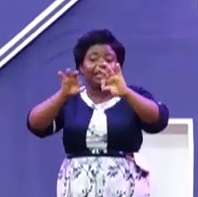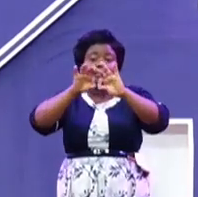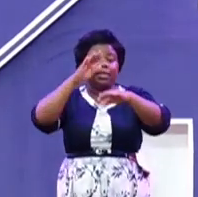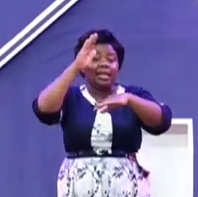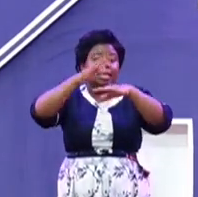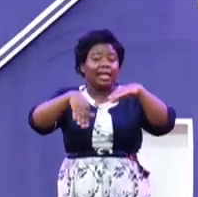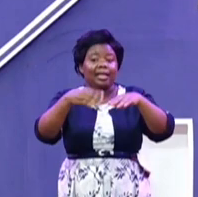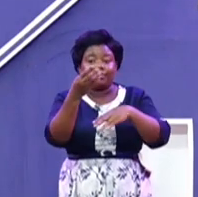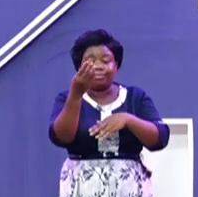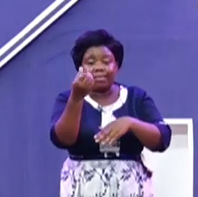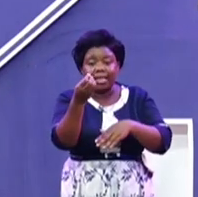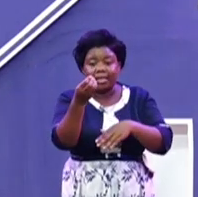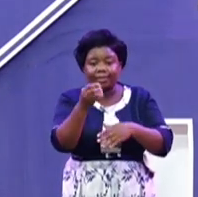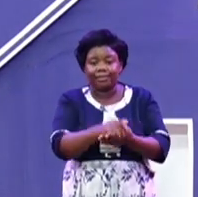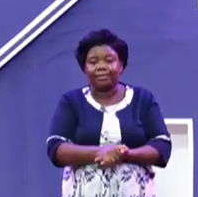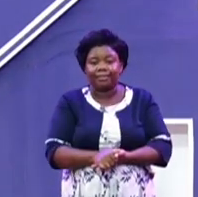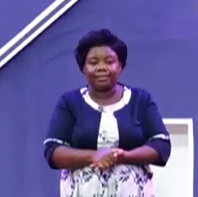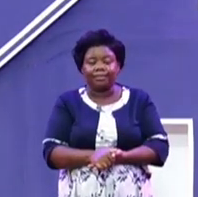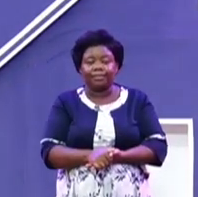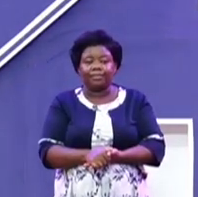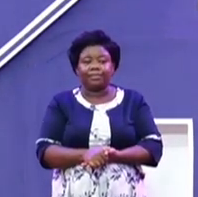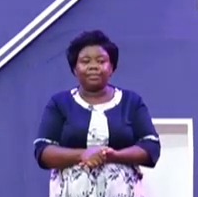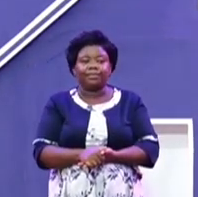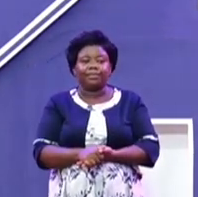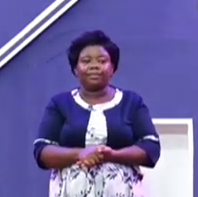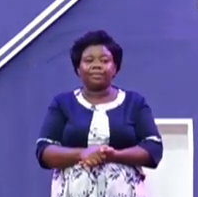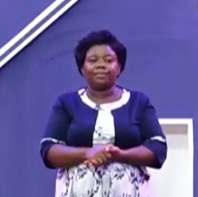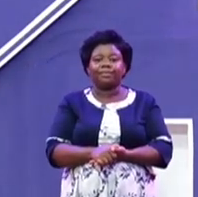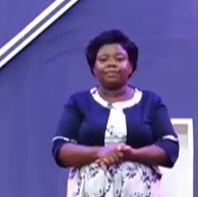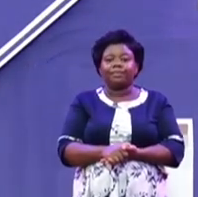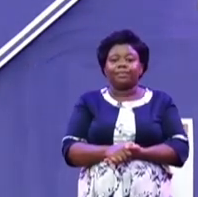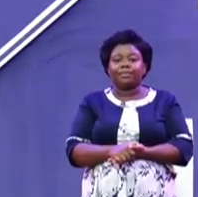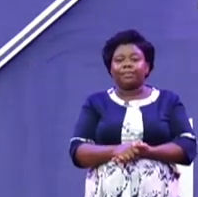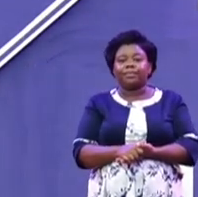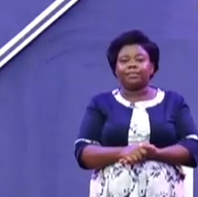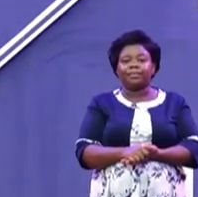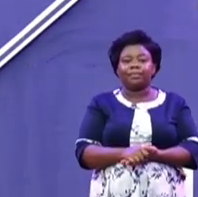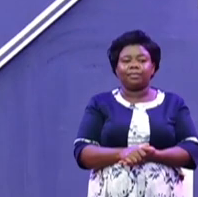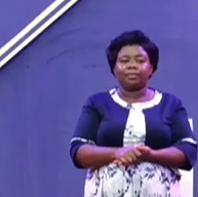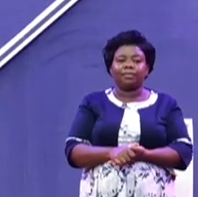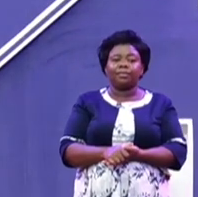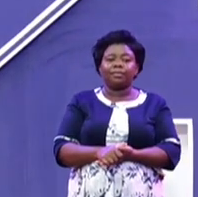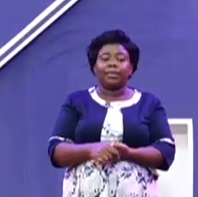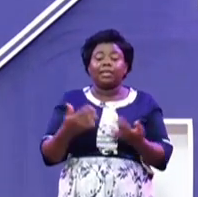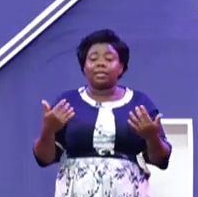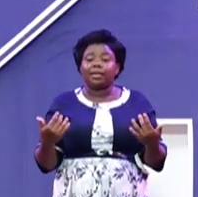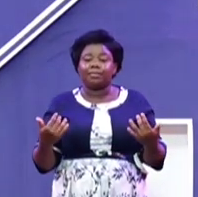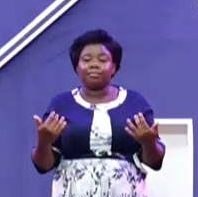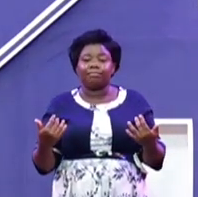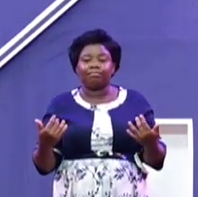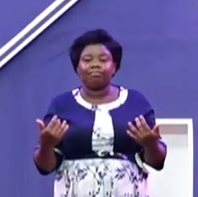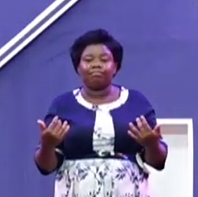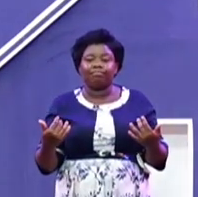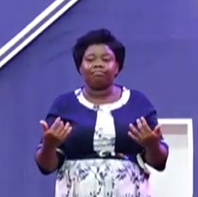okusinga sente. Just because they consider life something vital than money. Kati no.